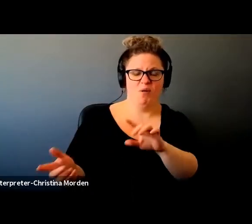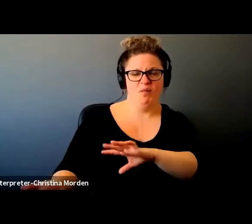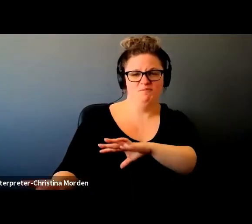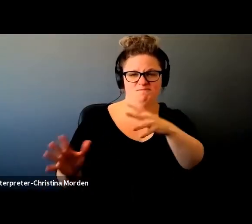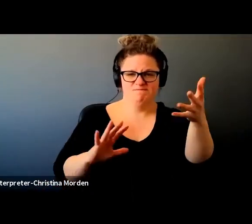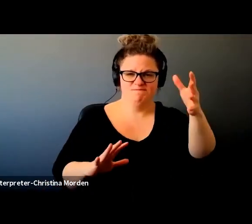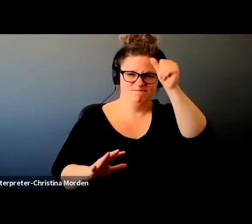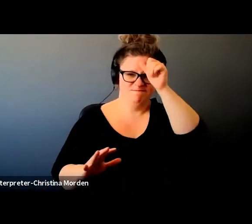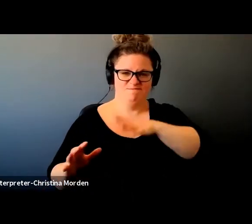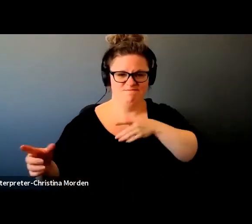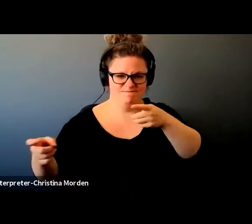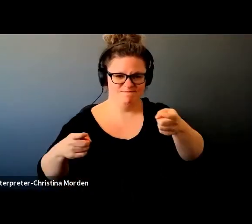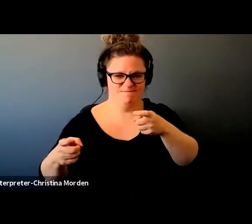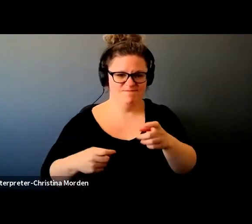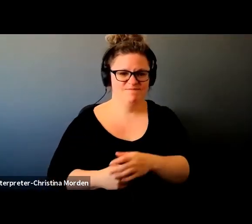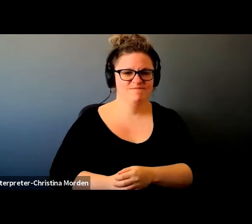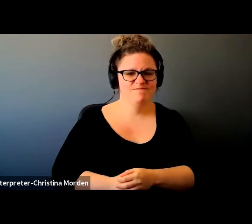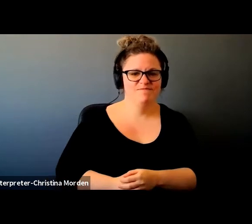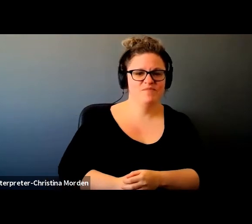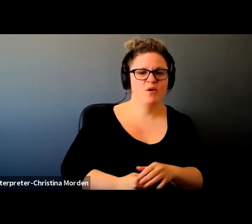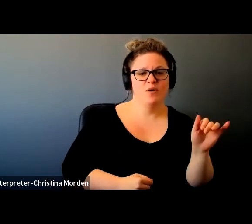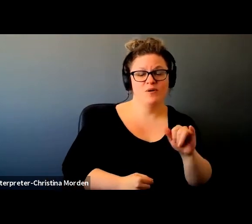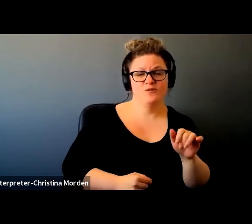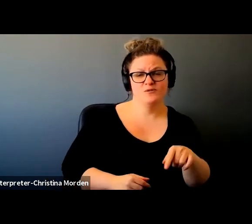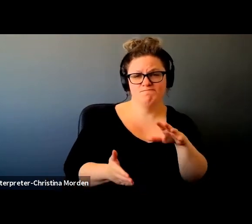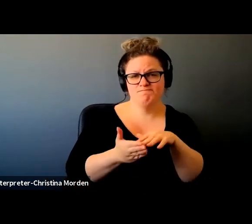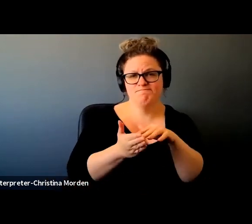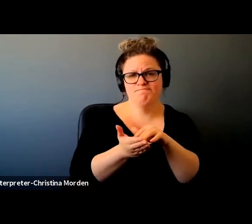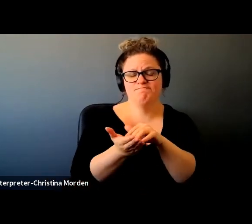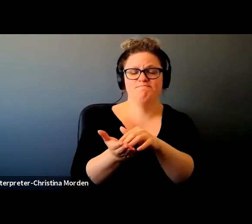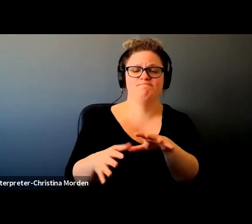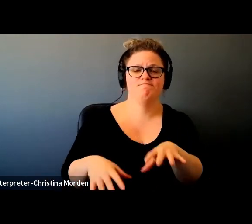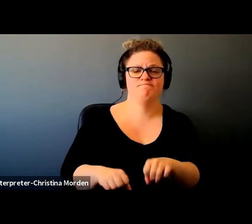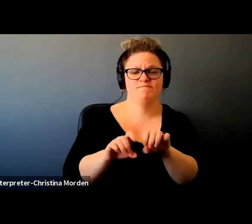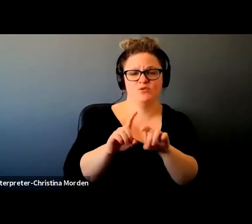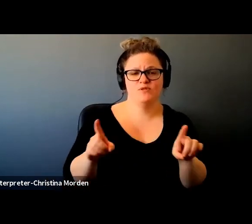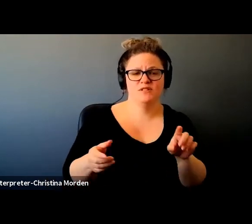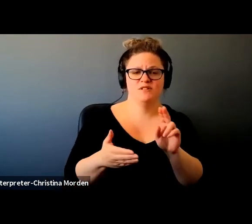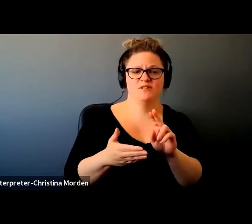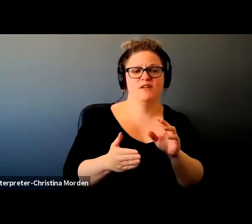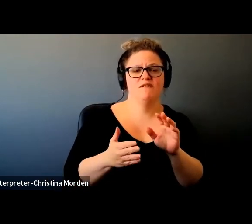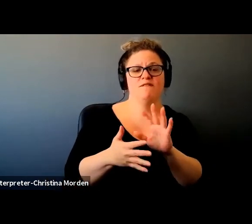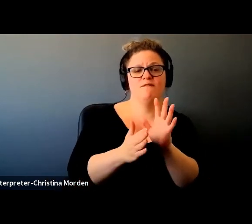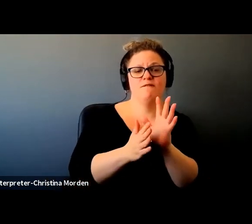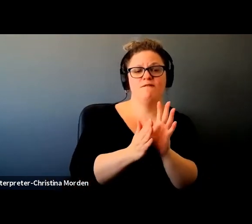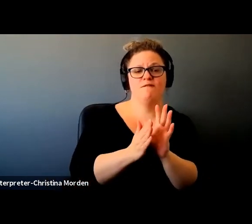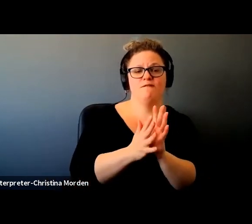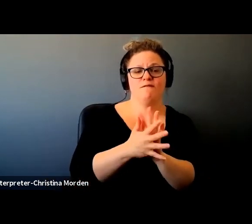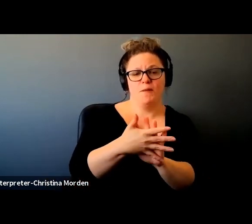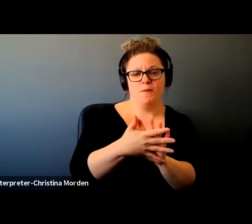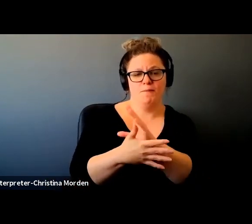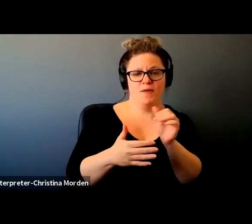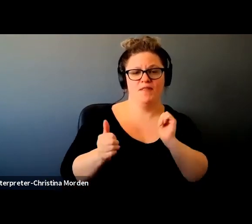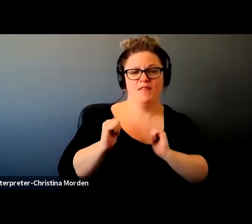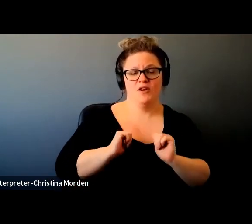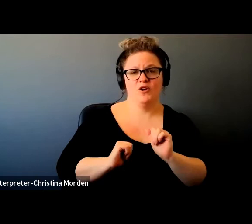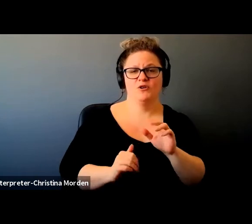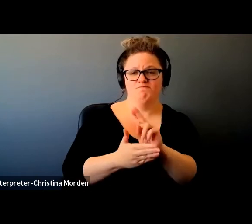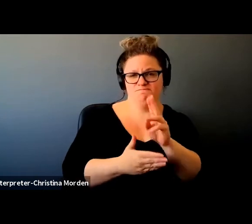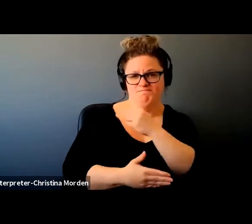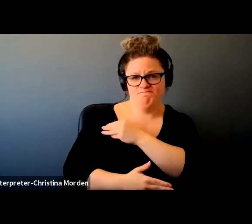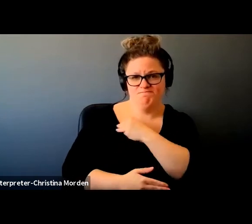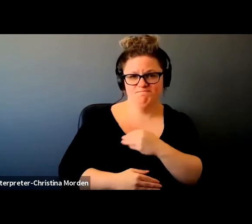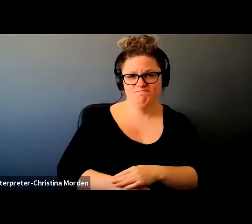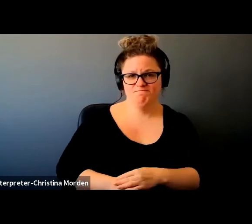problem. I am going to start off just by kind of giving just a general